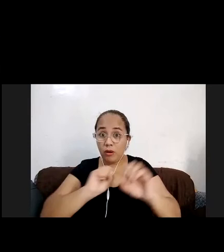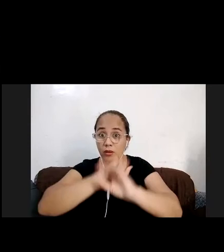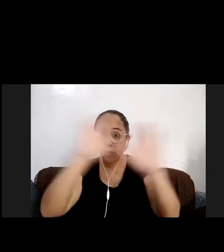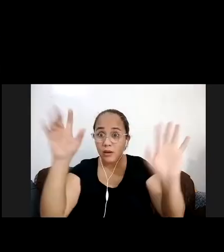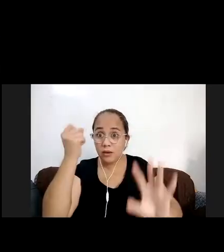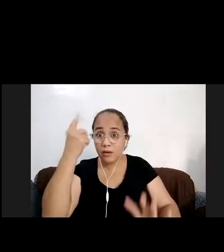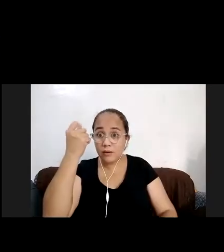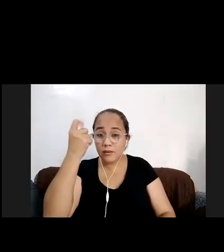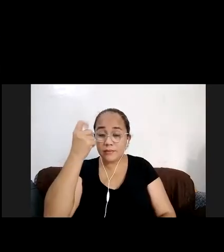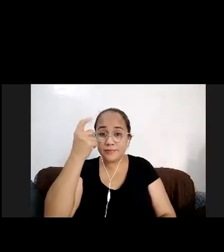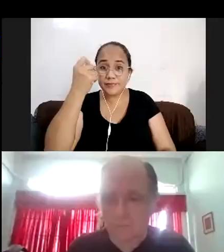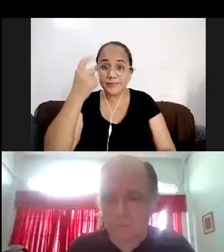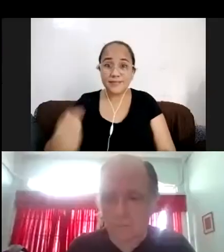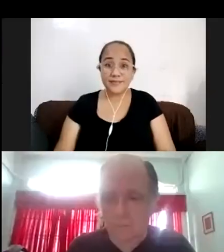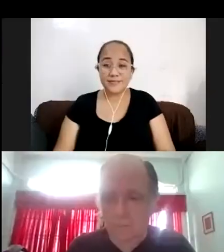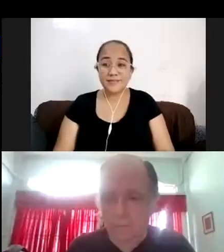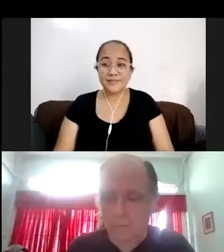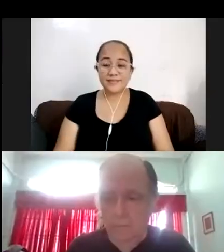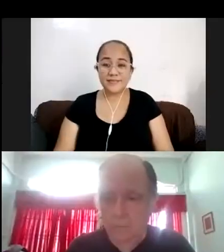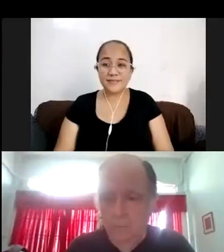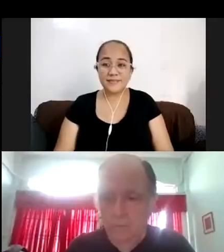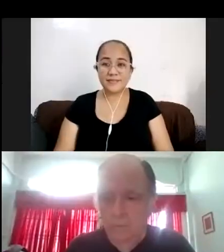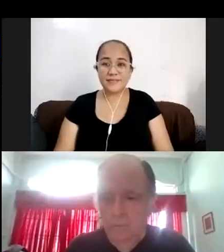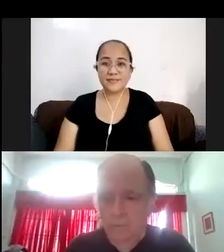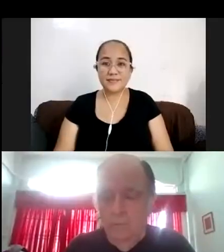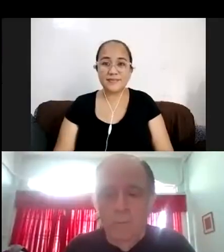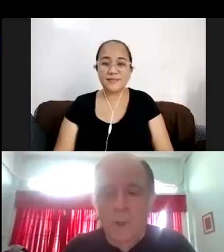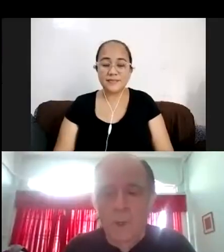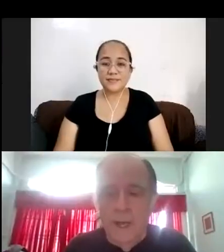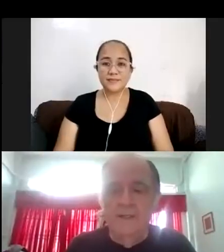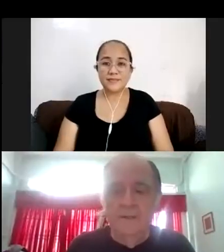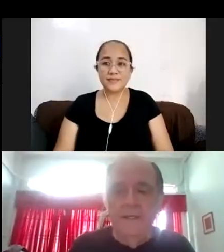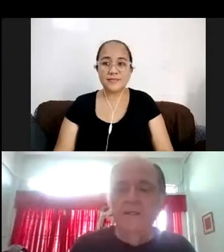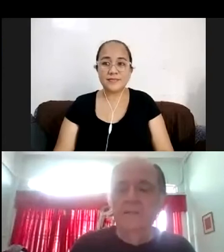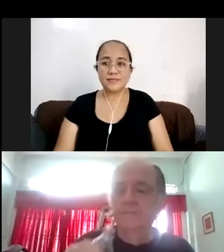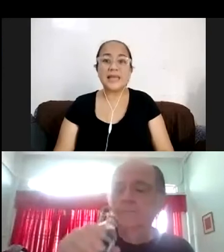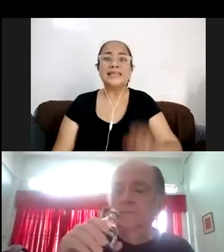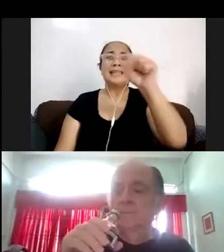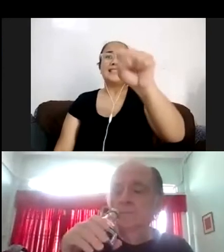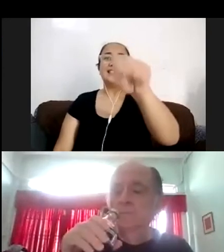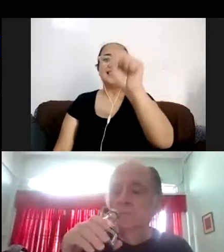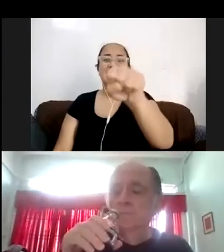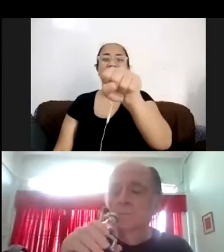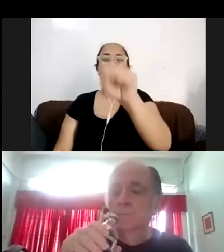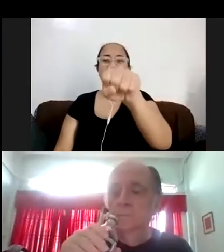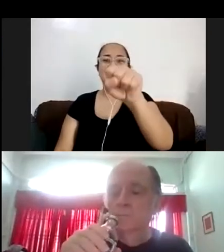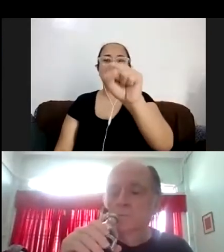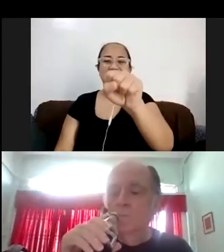Nat just said that just by process of elimination. Yes, Hold on, yes. one moment, sir.